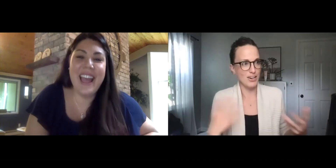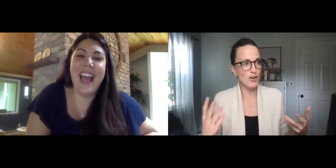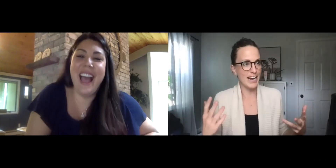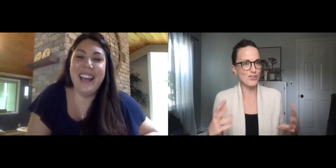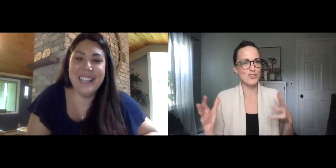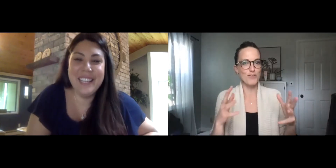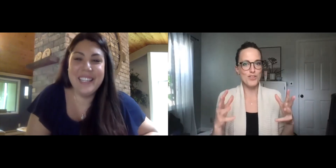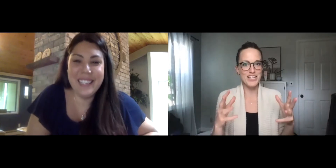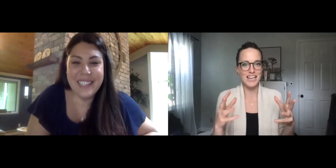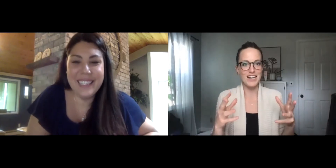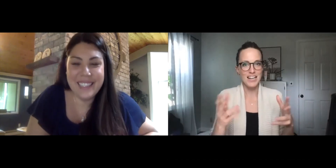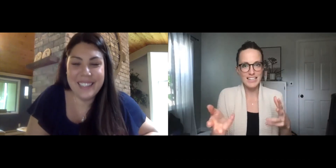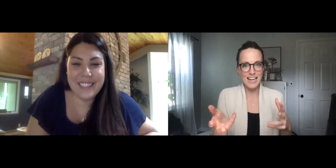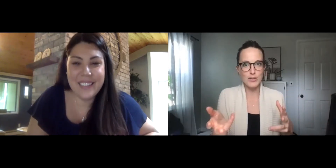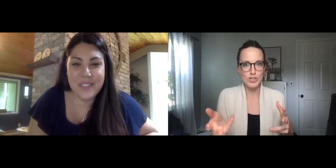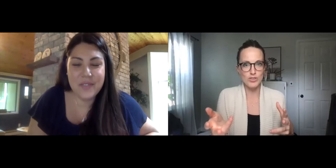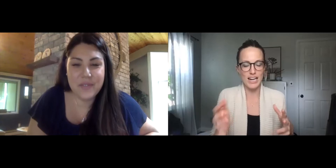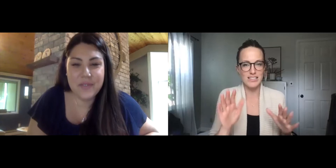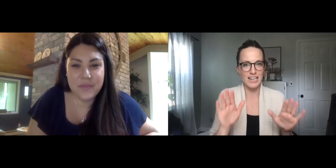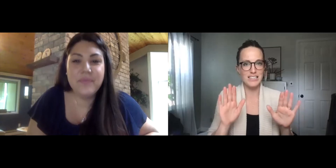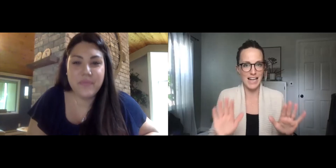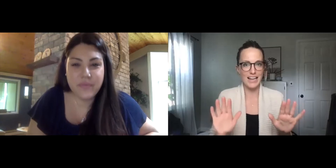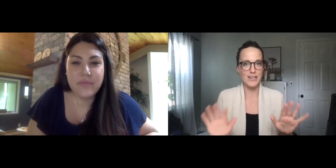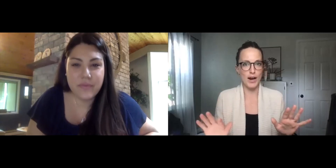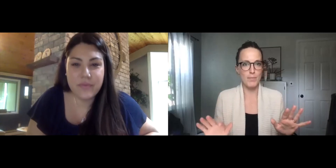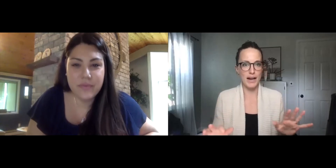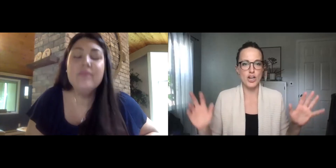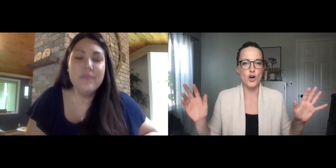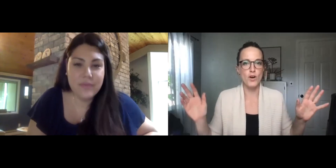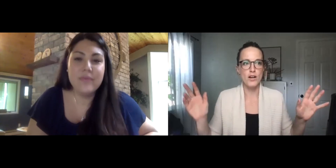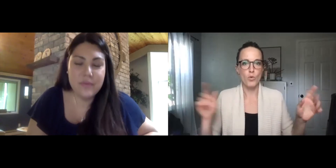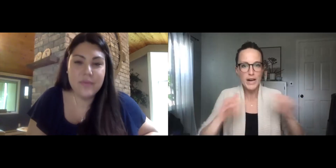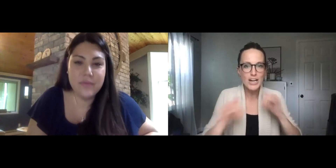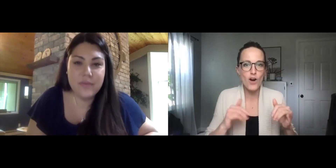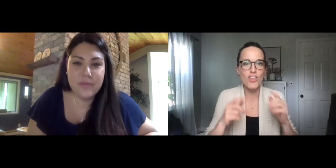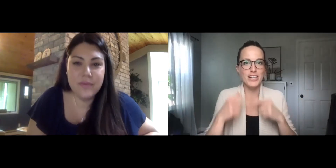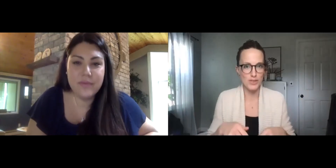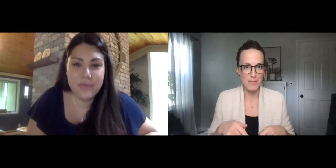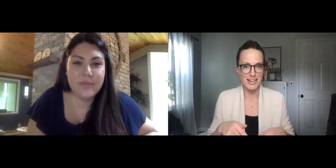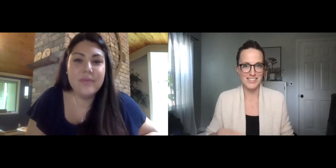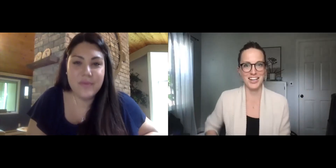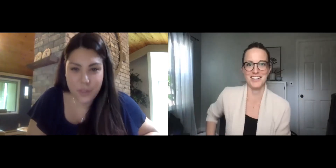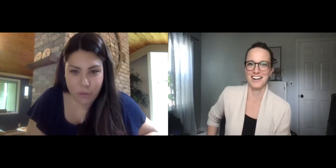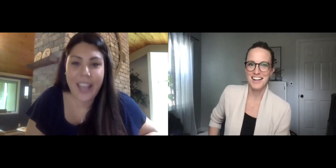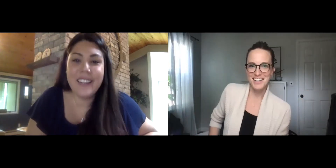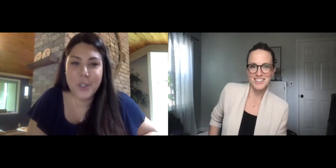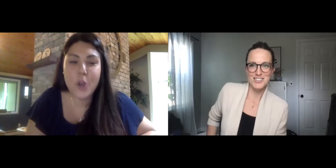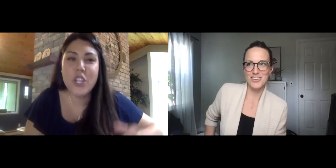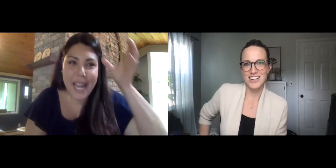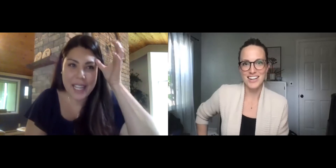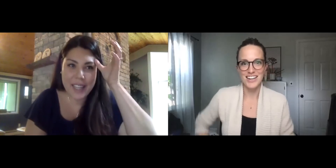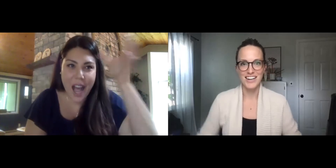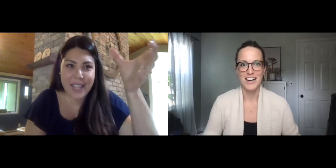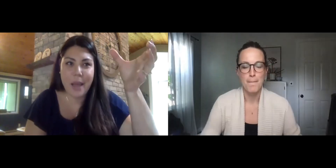like, okay. So there's a few things that exactly what you said. It's not exactly right, but I know we know that that's what that means. Right. You know,